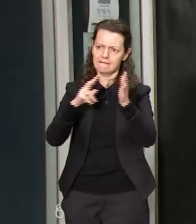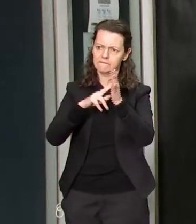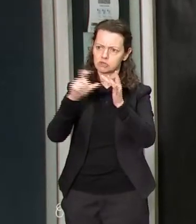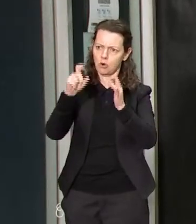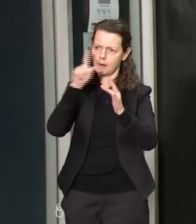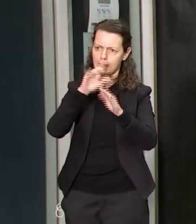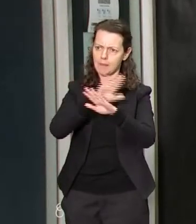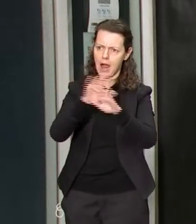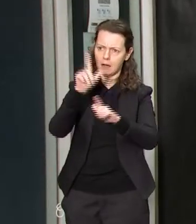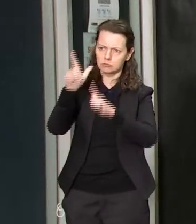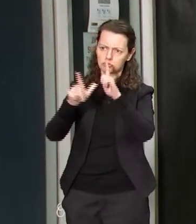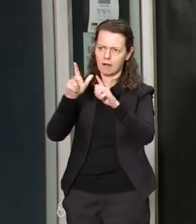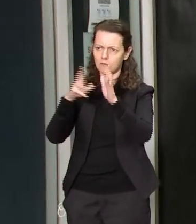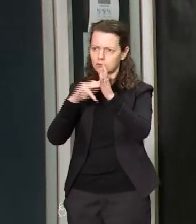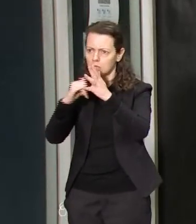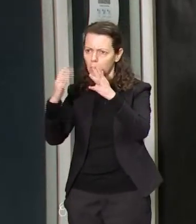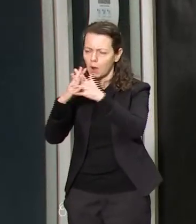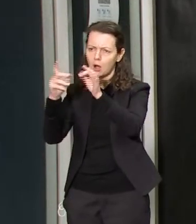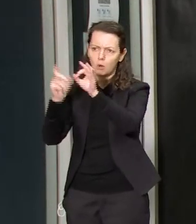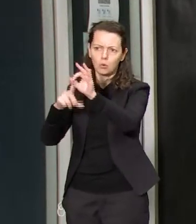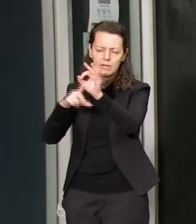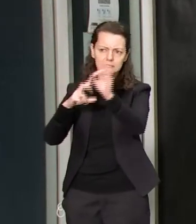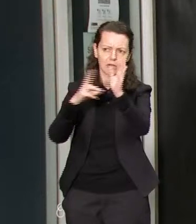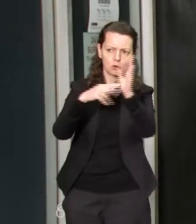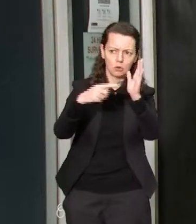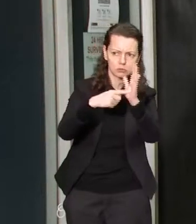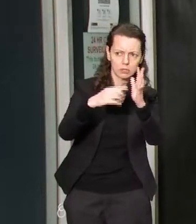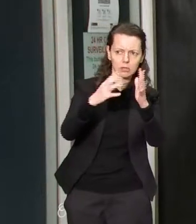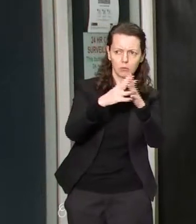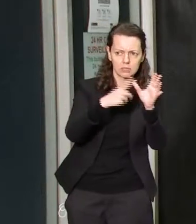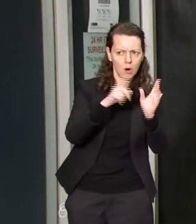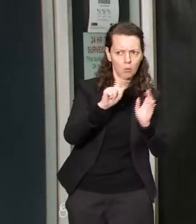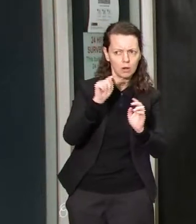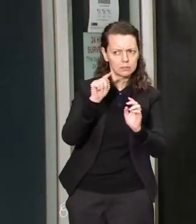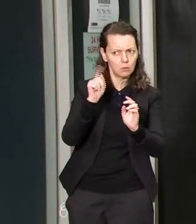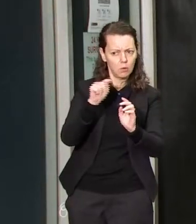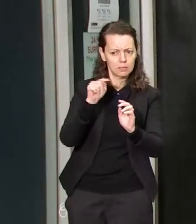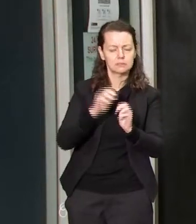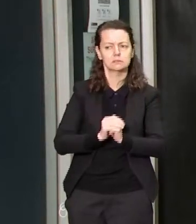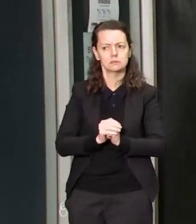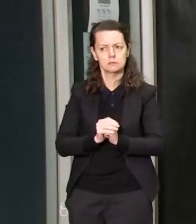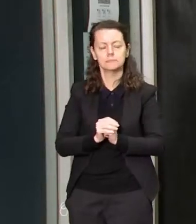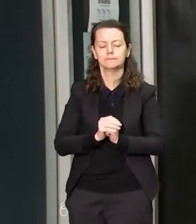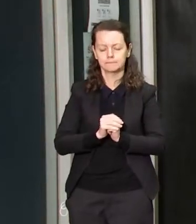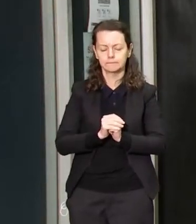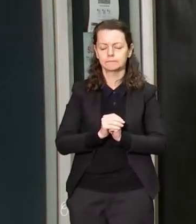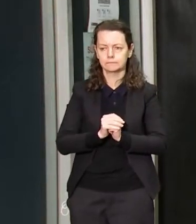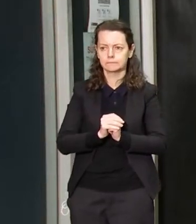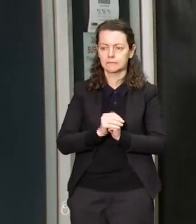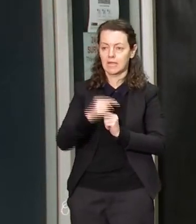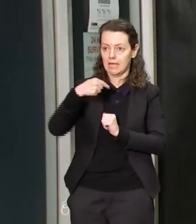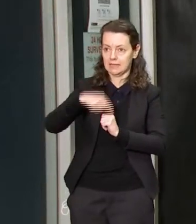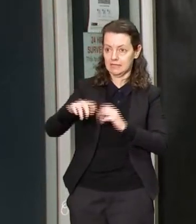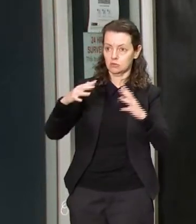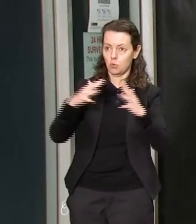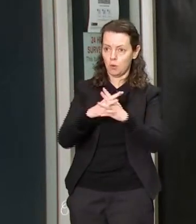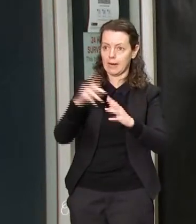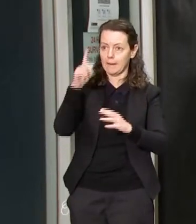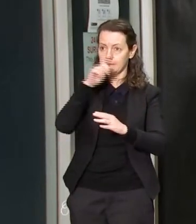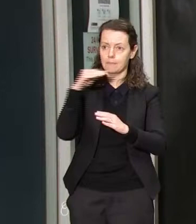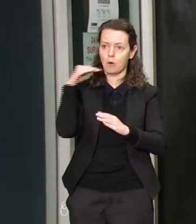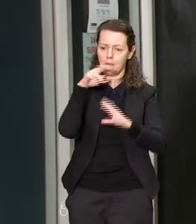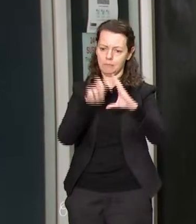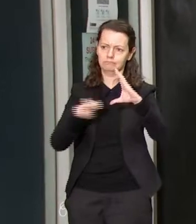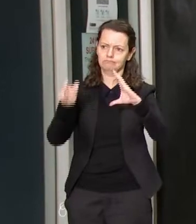with the latest advice on that? Well, the advice this week is that people in Melbourne